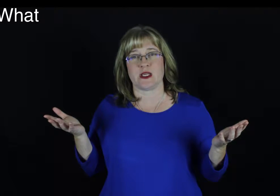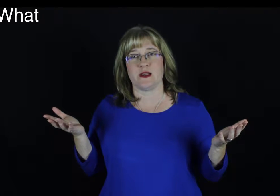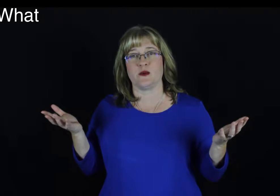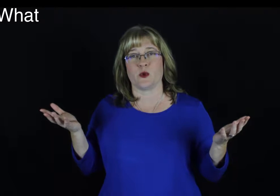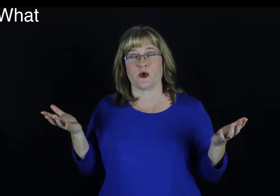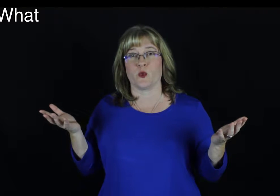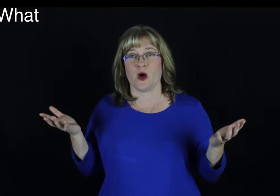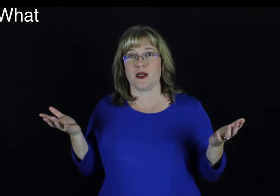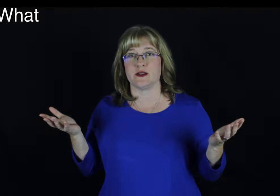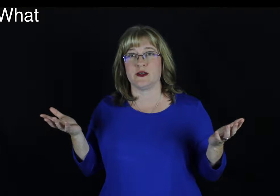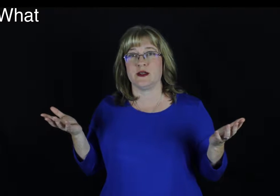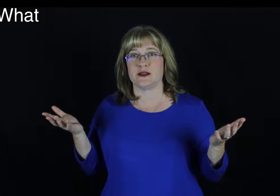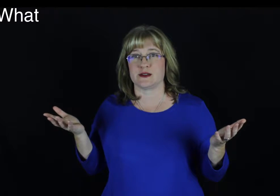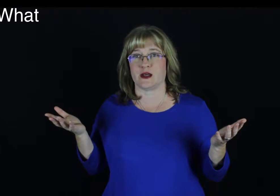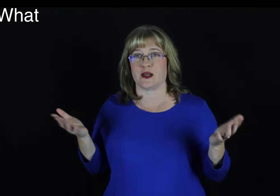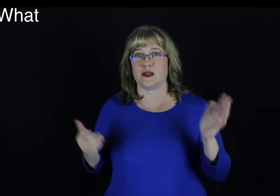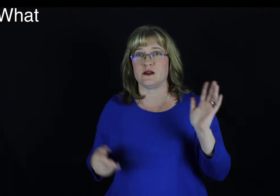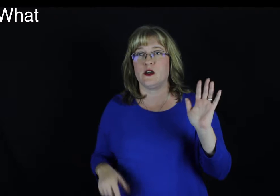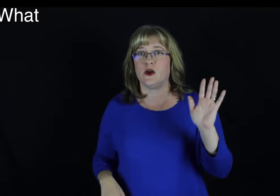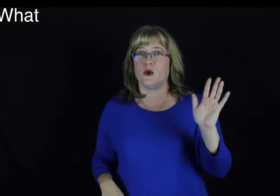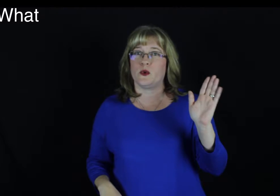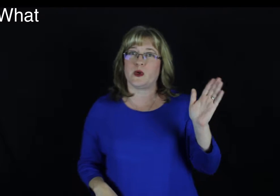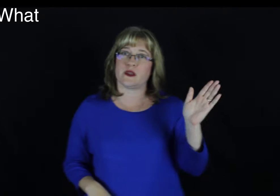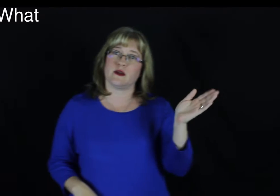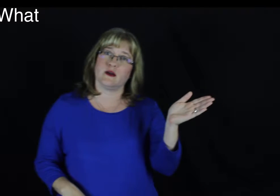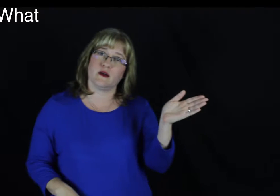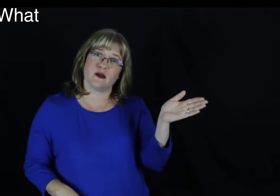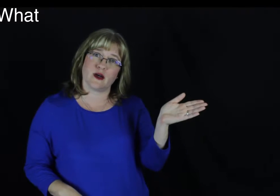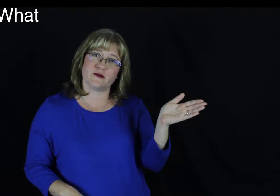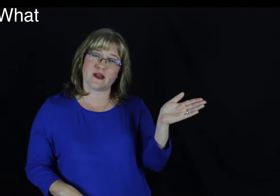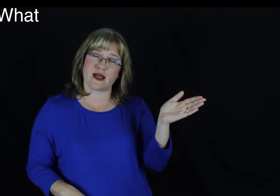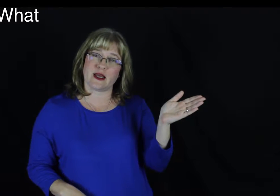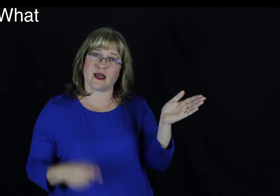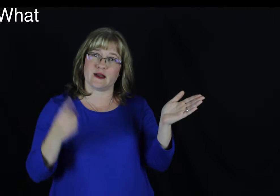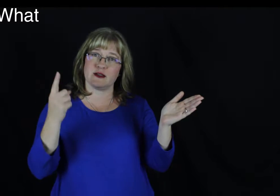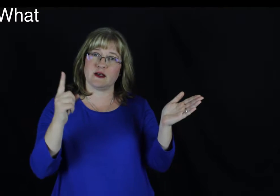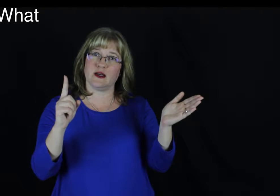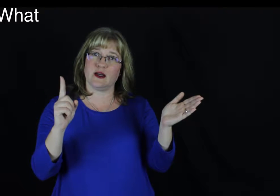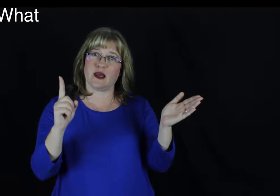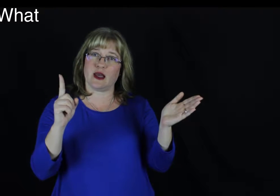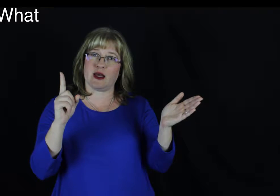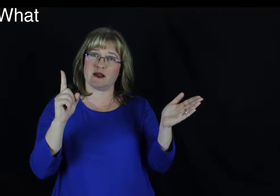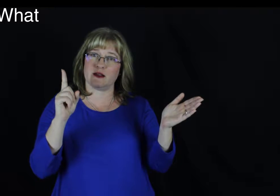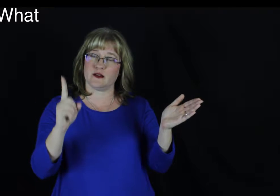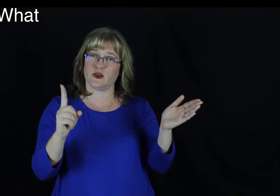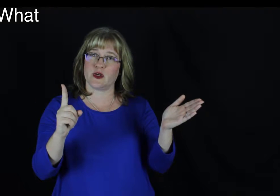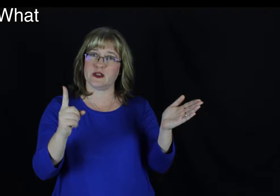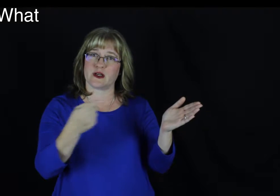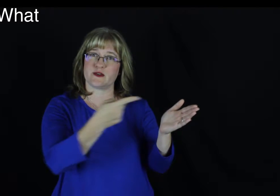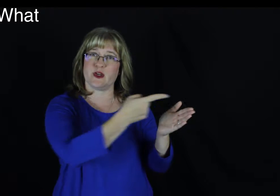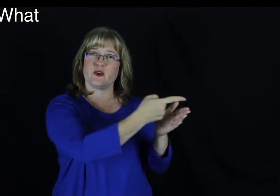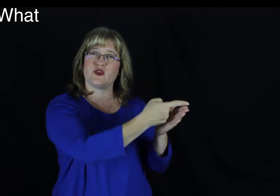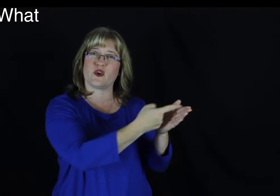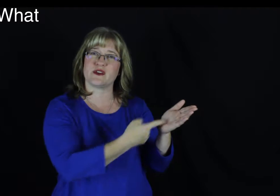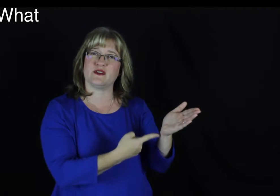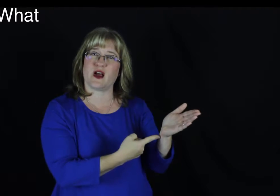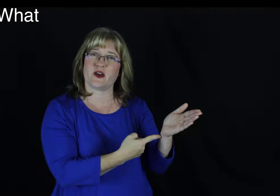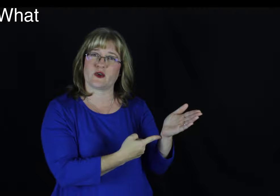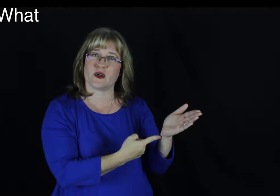see the word what signed with a flat hand and your index finger that draws a line across